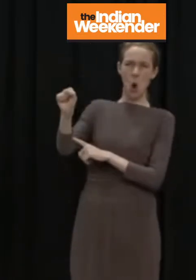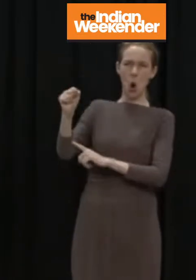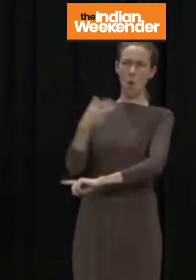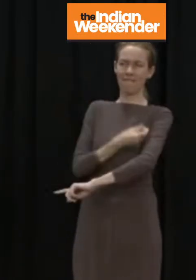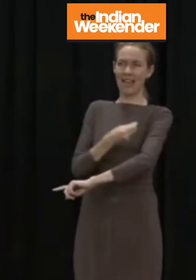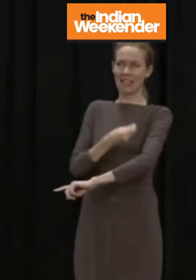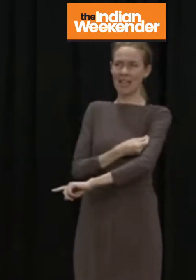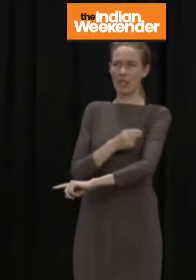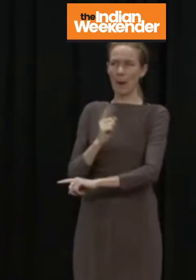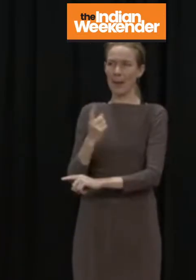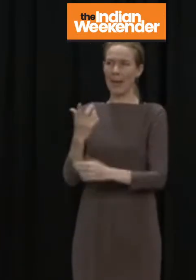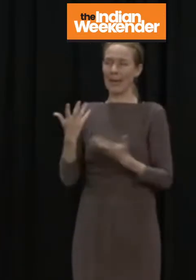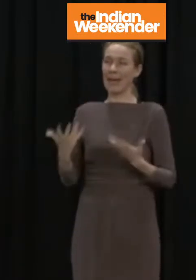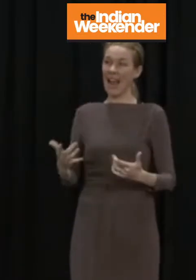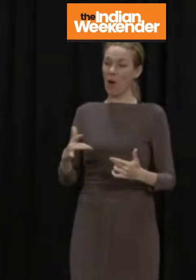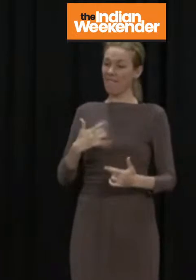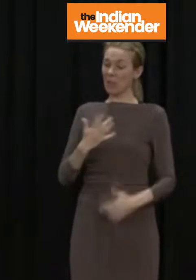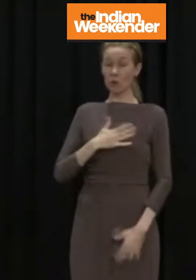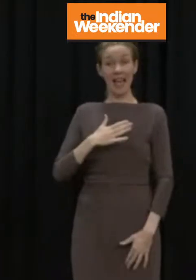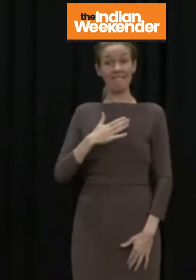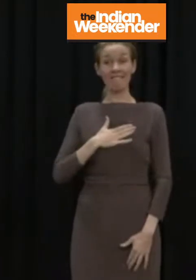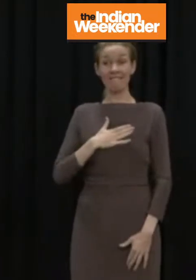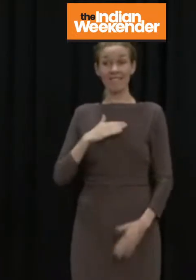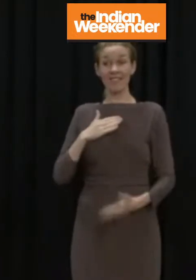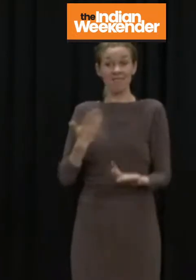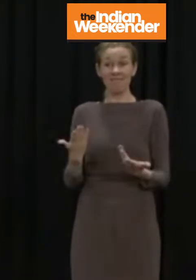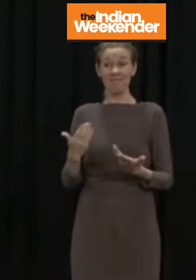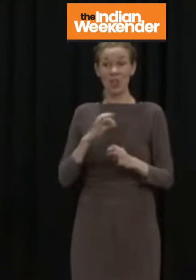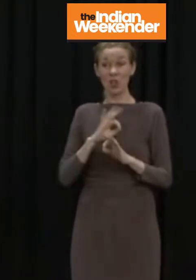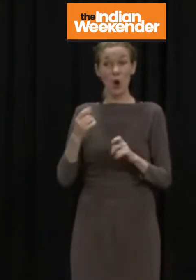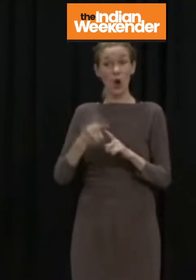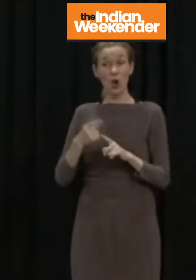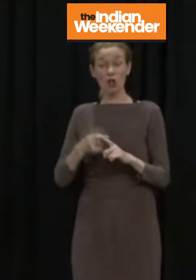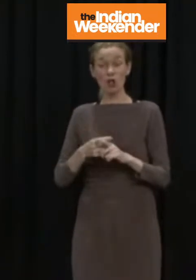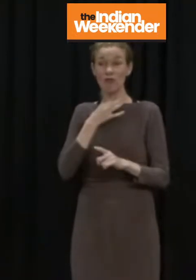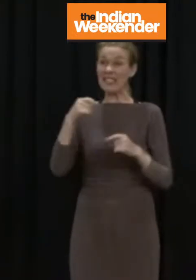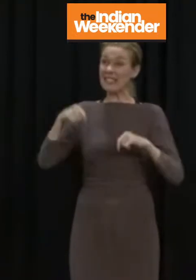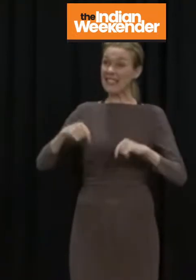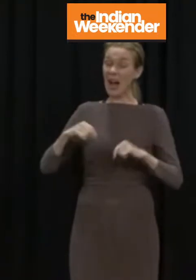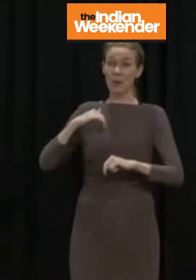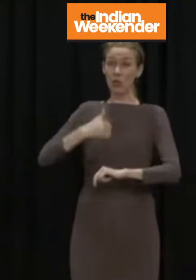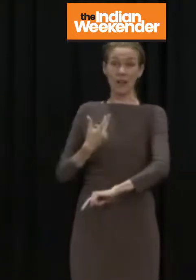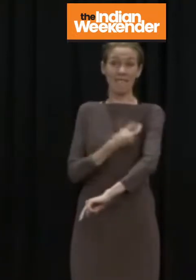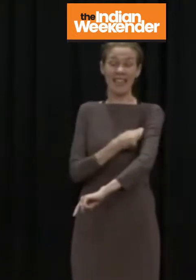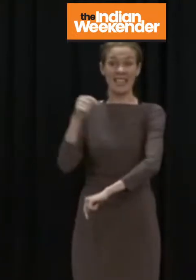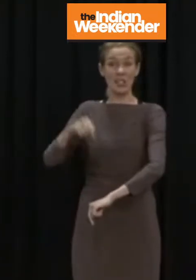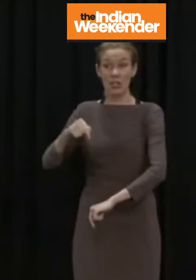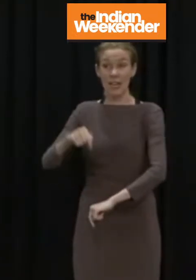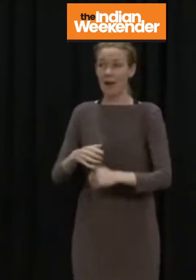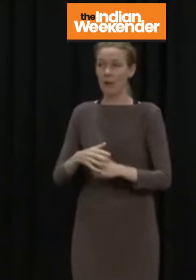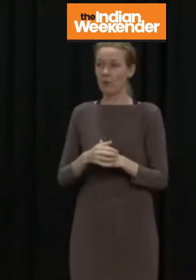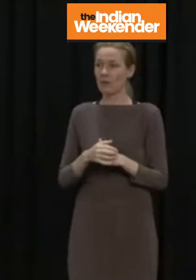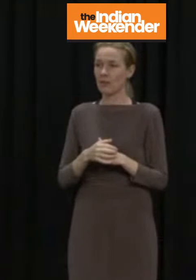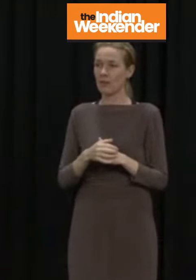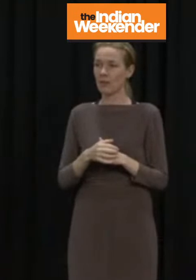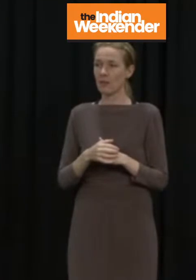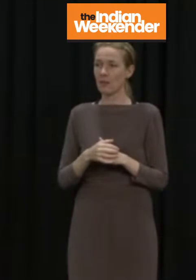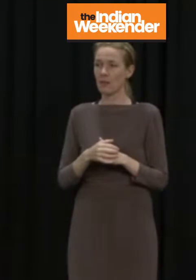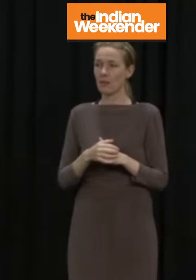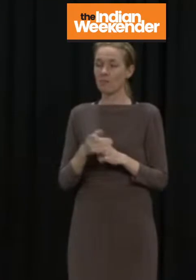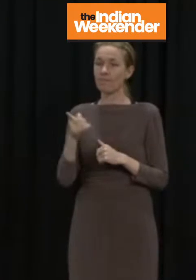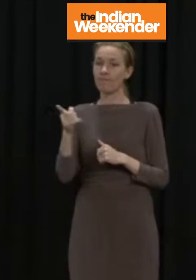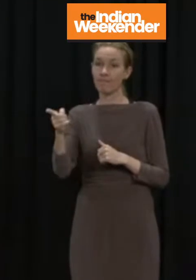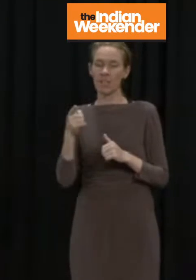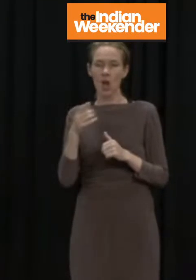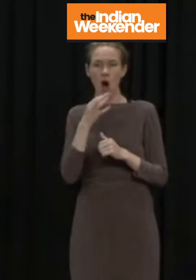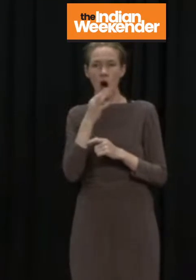comfort that they have at the moment that they don't feel they need a vaccination. And my overall message to them... European men. I mean, how do you target